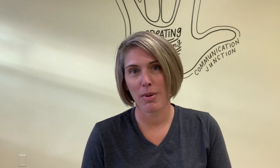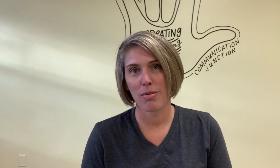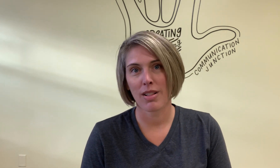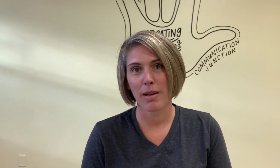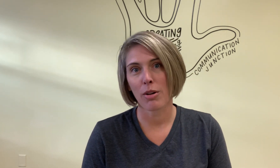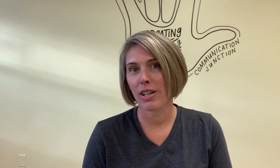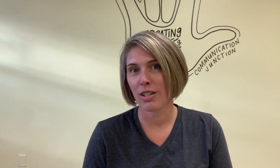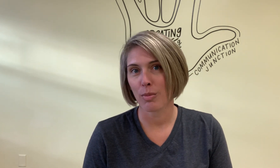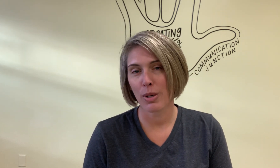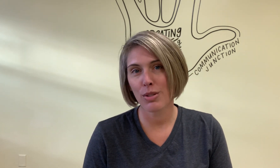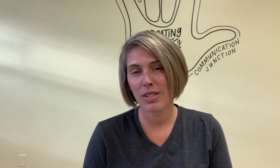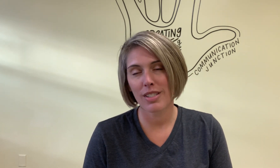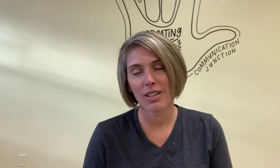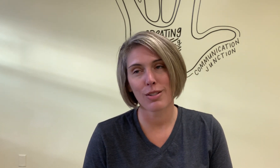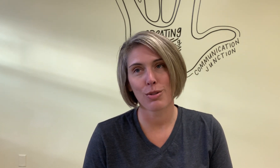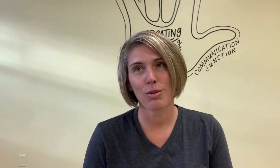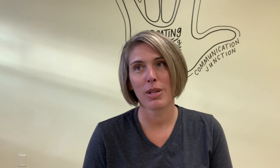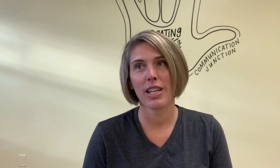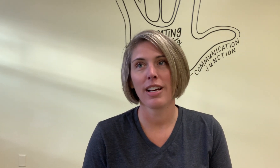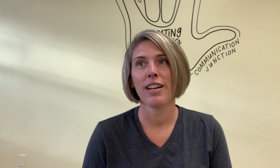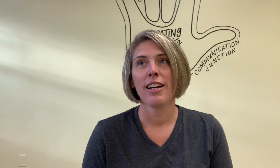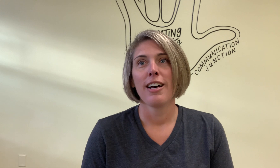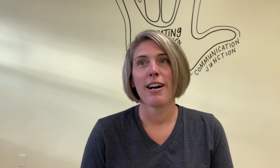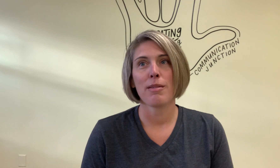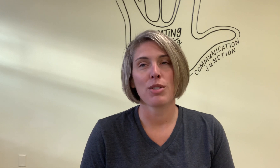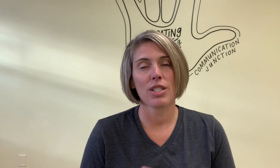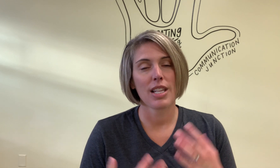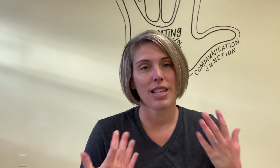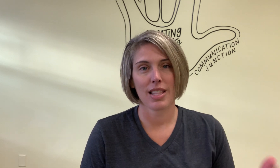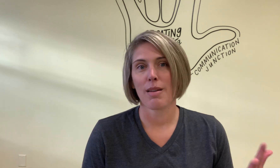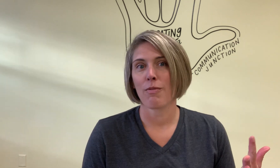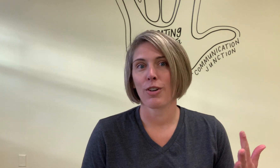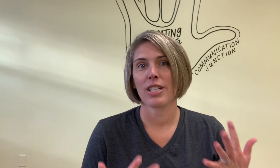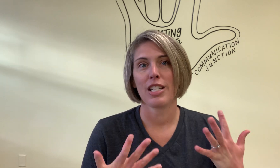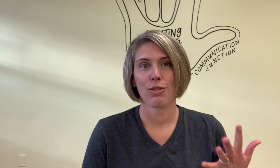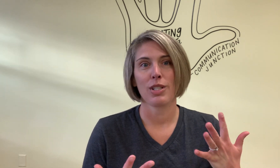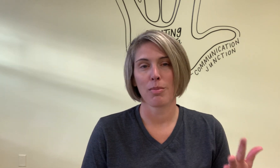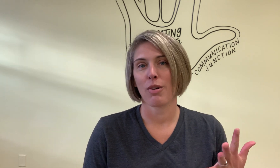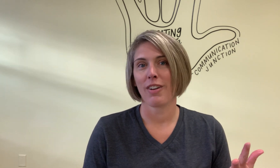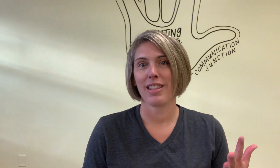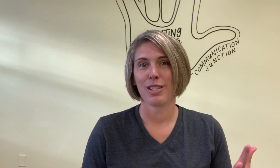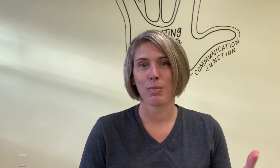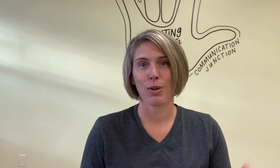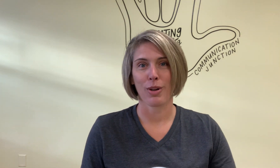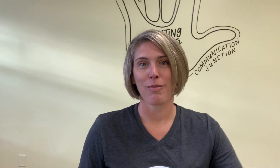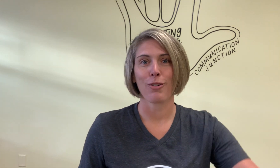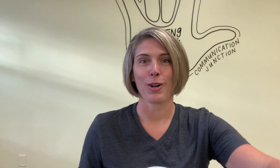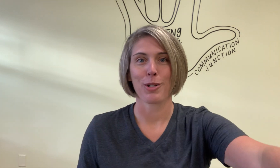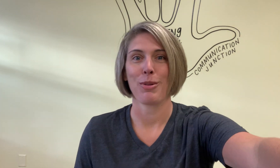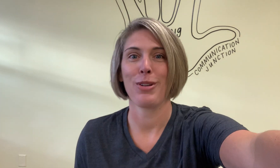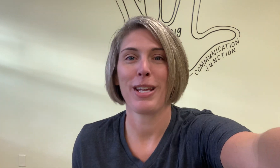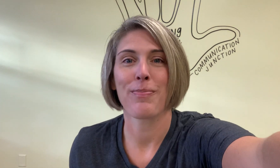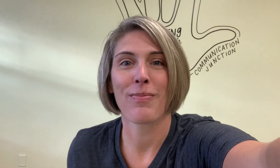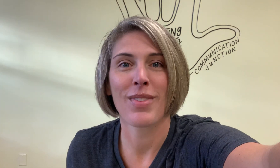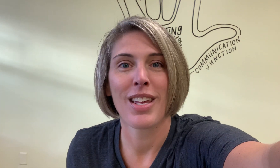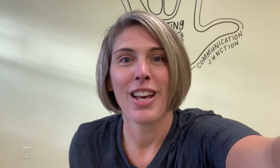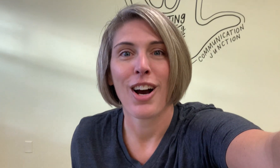Public Library in your posts on social media, just to thank them for continuing to provide this program for our community. All